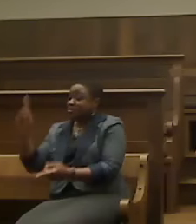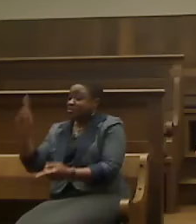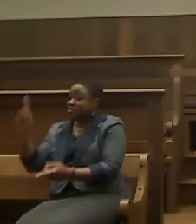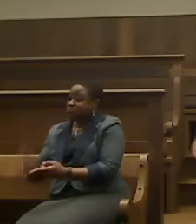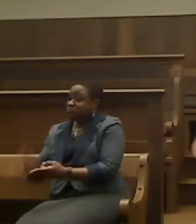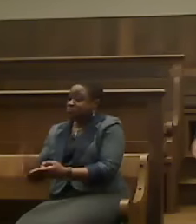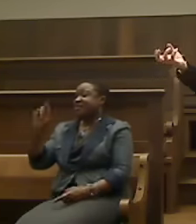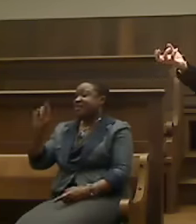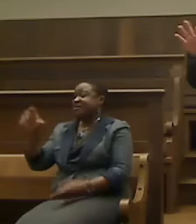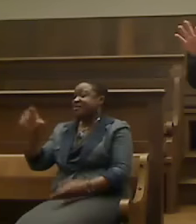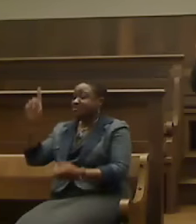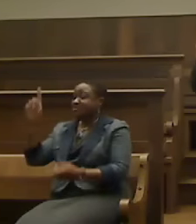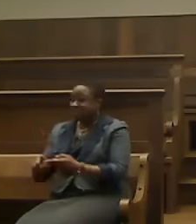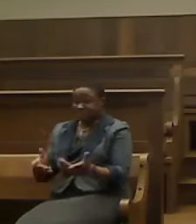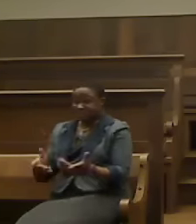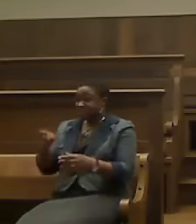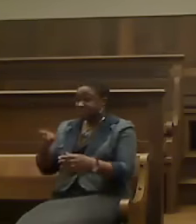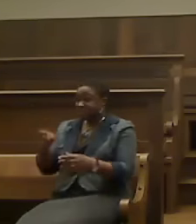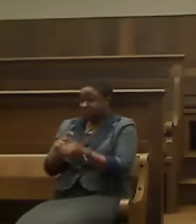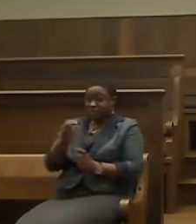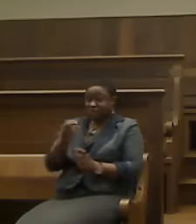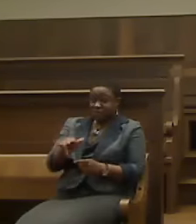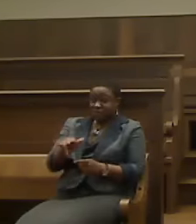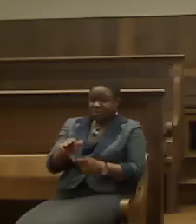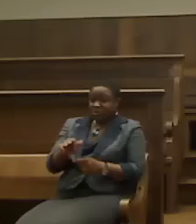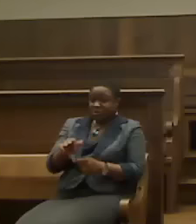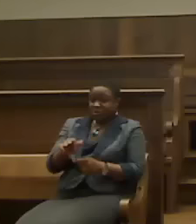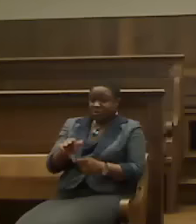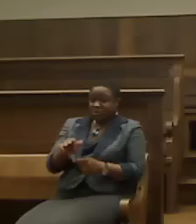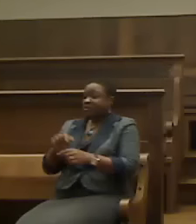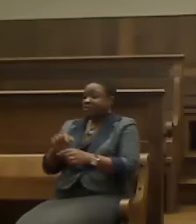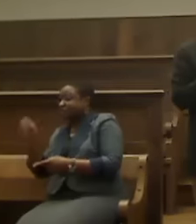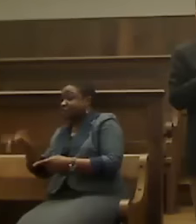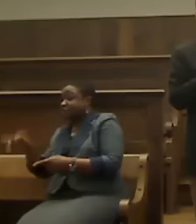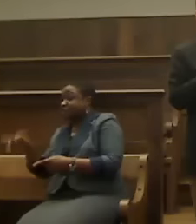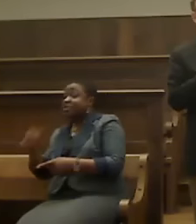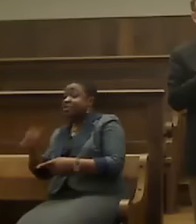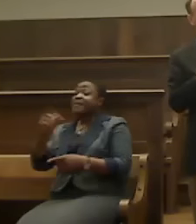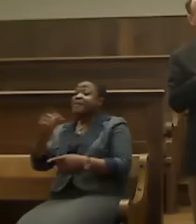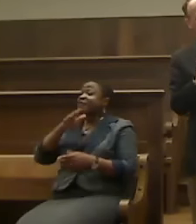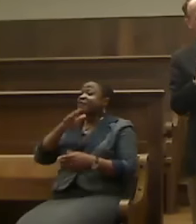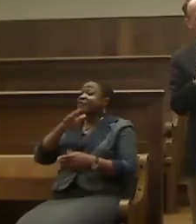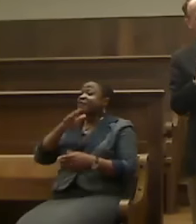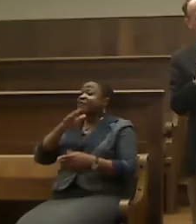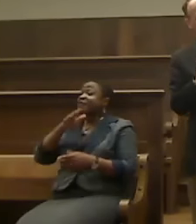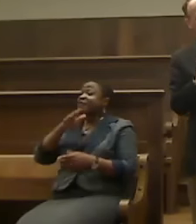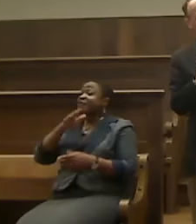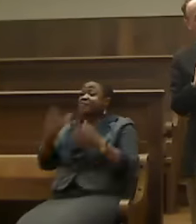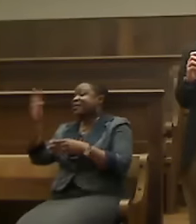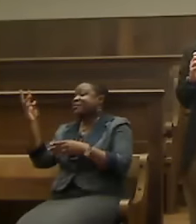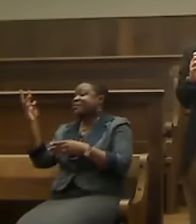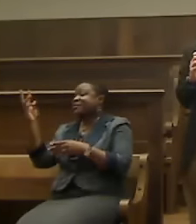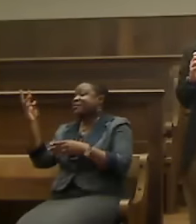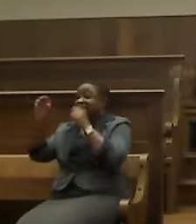from switching from GM soy to non-GM soy. Pig farmer in western Iowa, medicine rate dropped